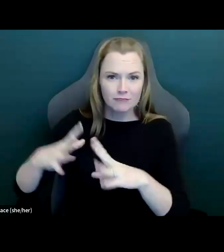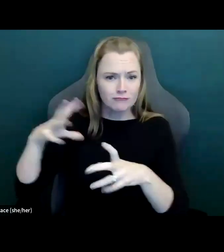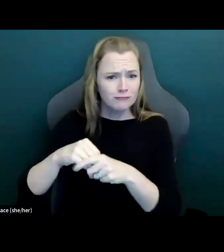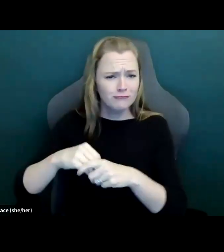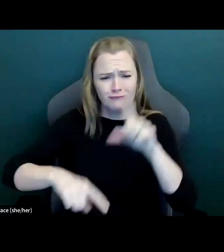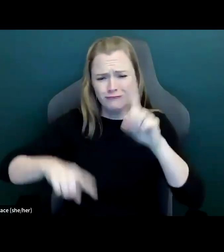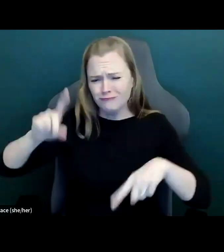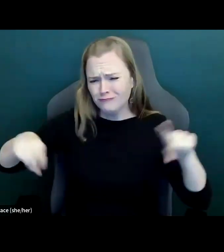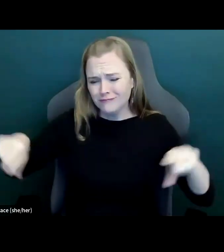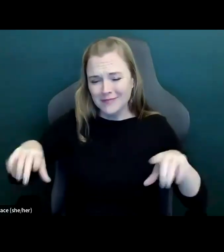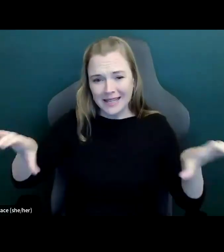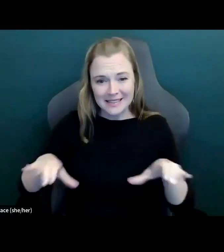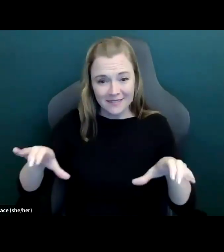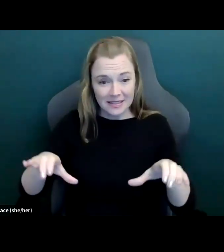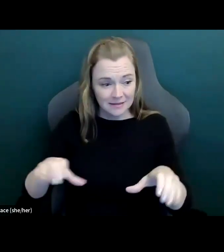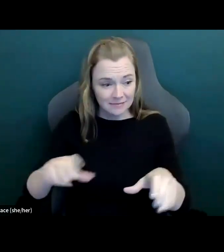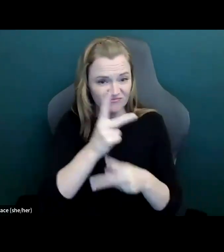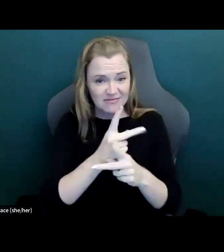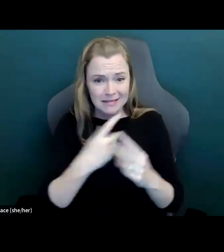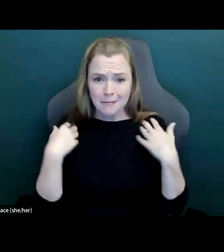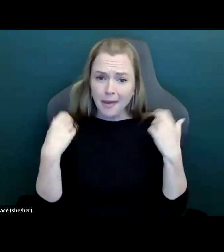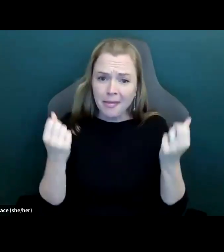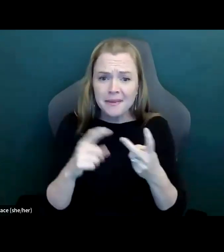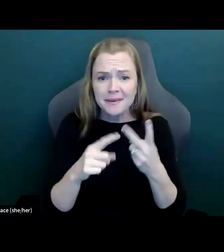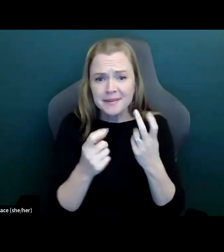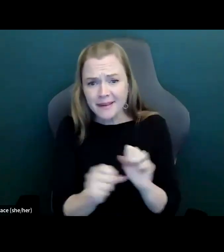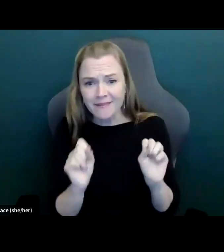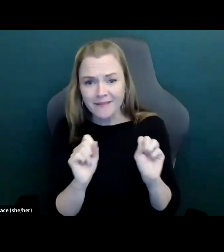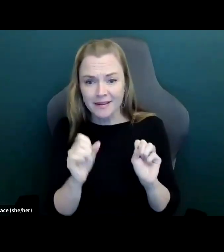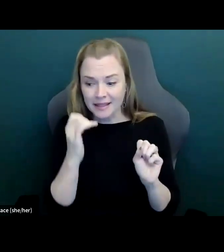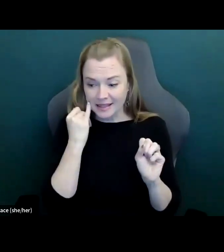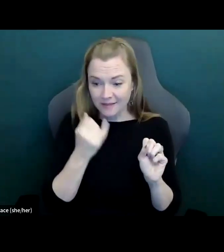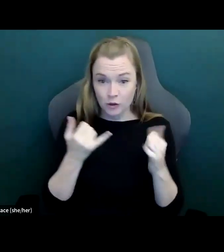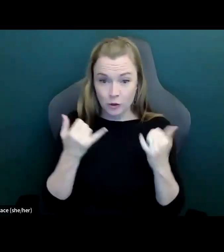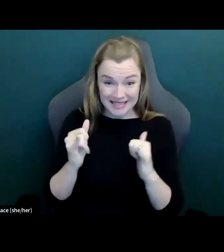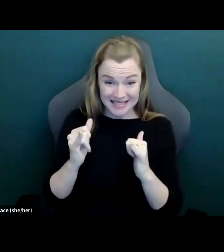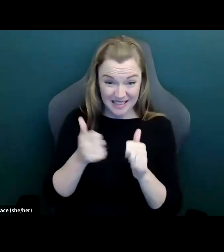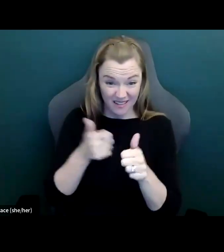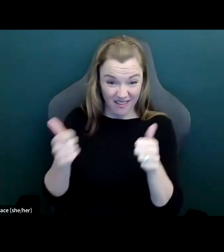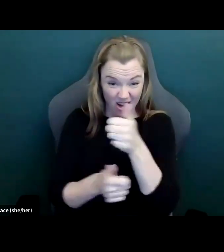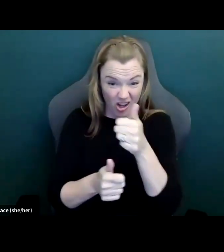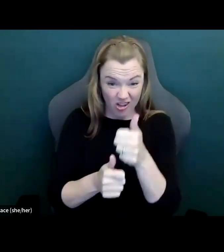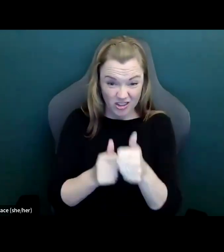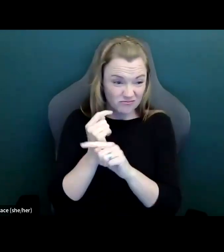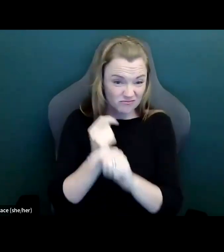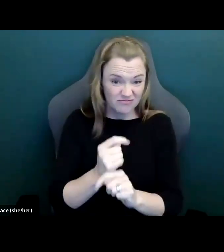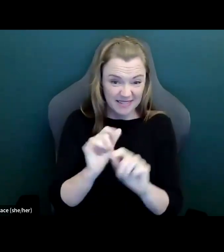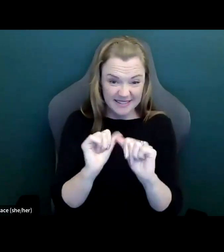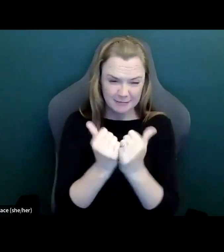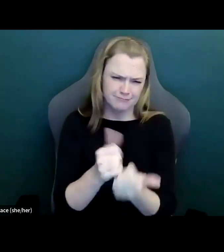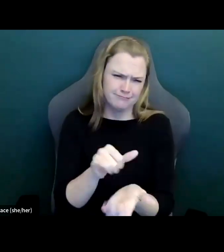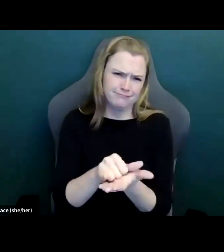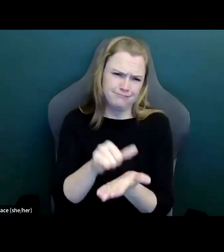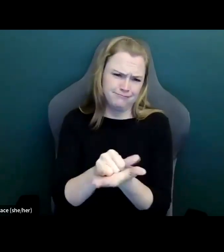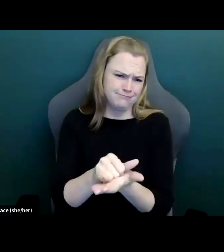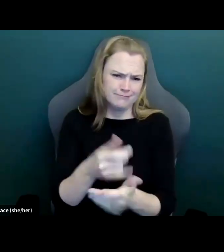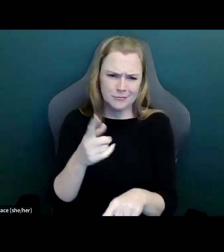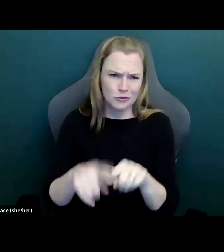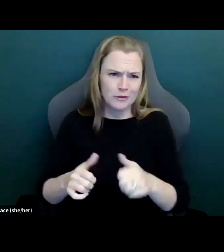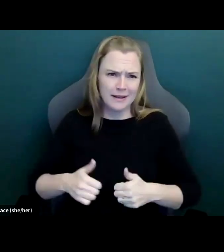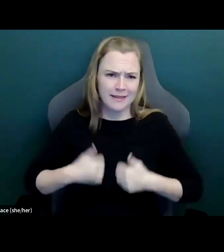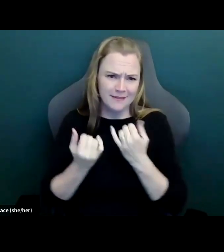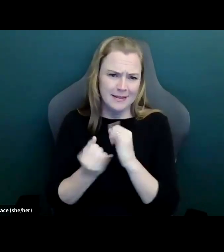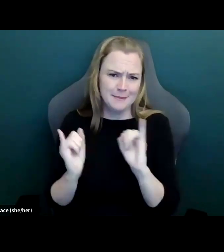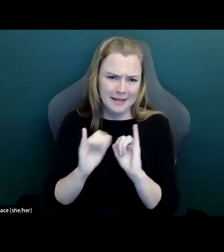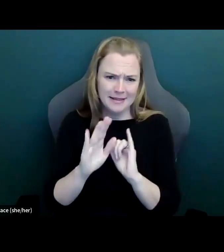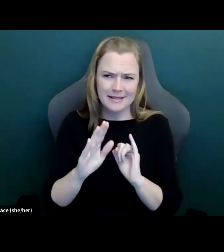do, and stay healthy and safe. If he were still with a traditional agency, there is no way he could live semi-independently in